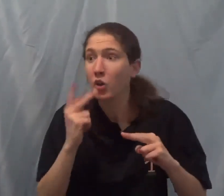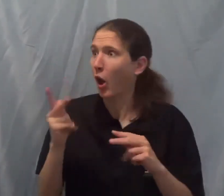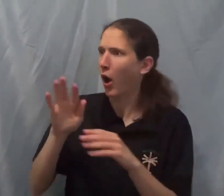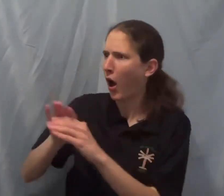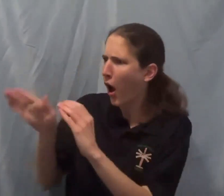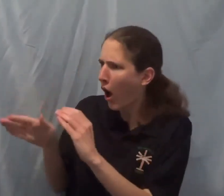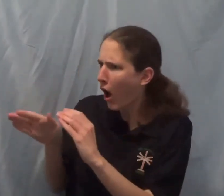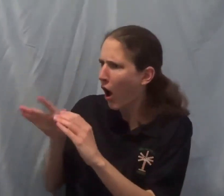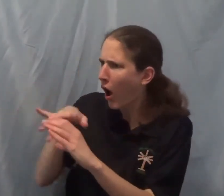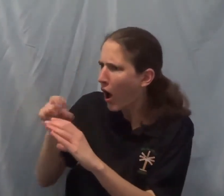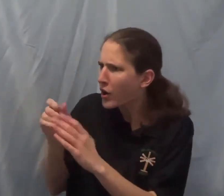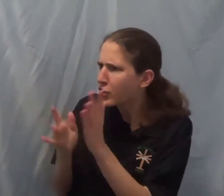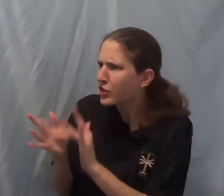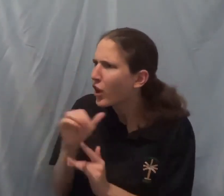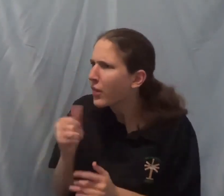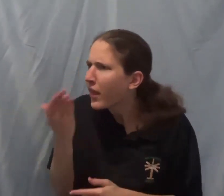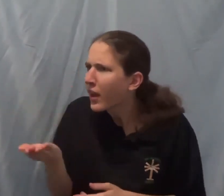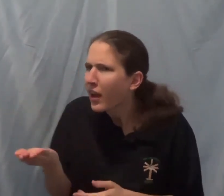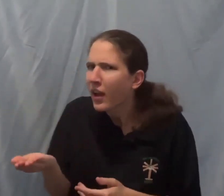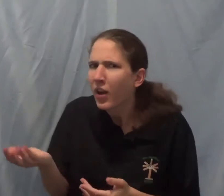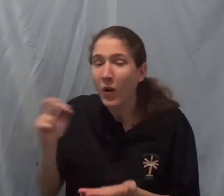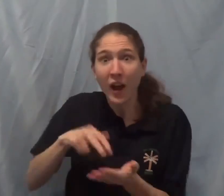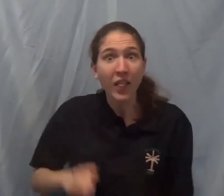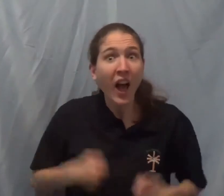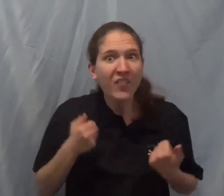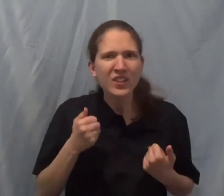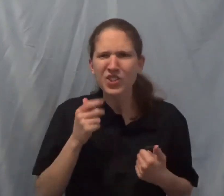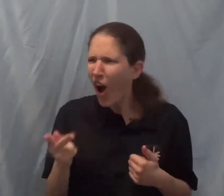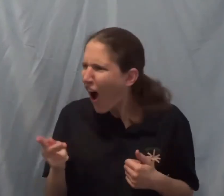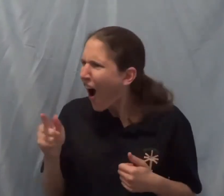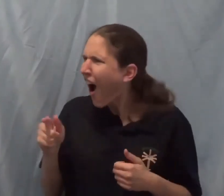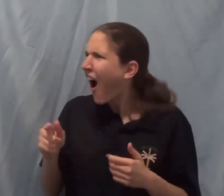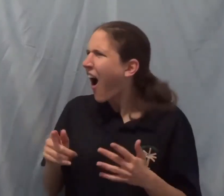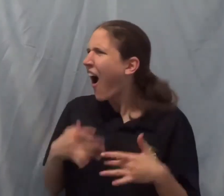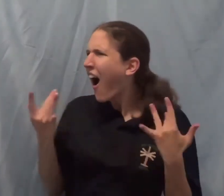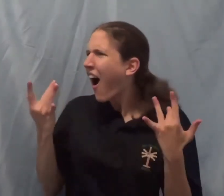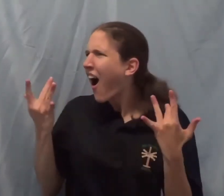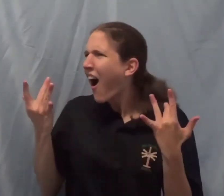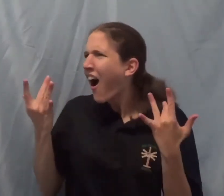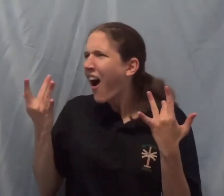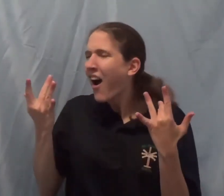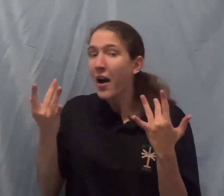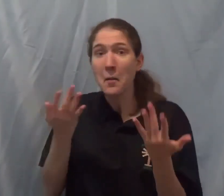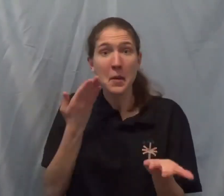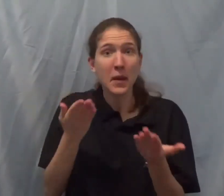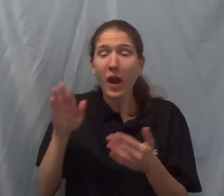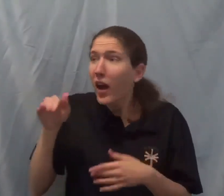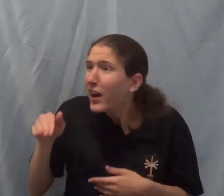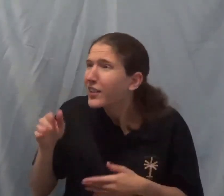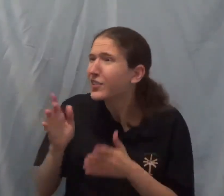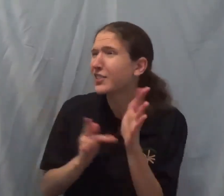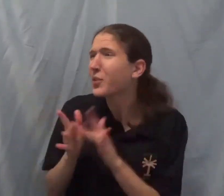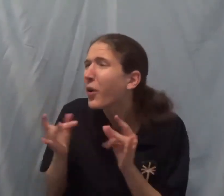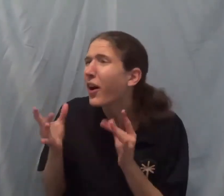up. Talk to us about this resurrection. But maybe he did, but it's not in the gospel. You told us you would rise from the dead. You were